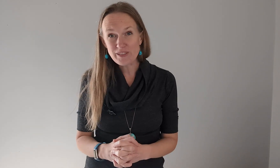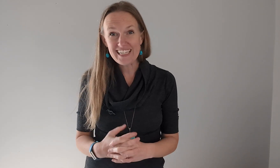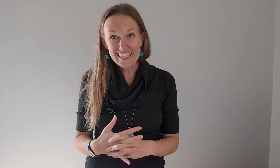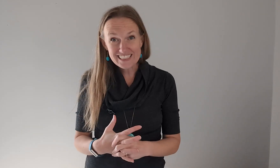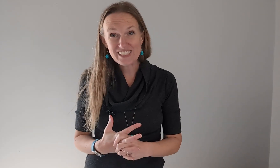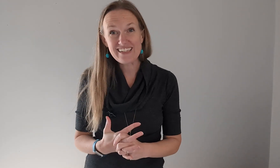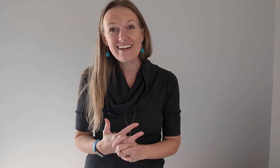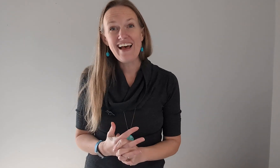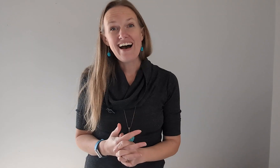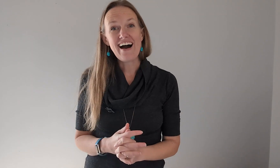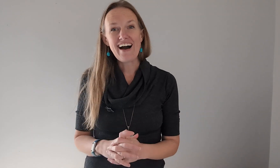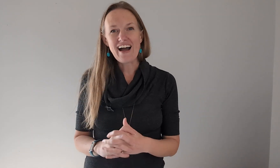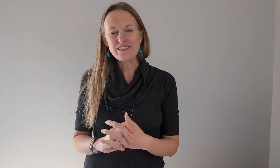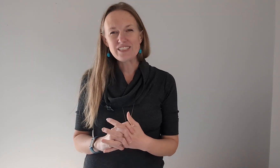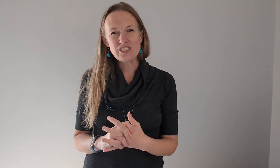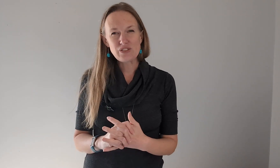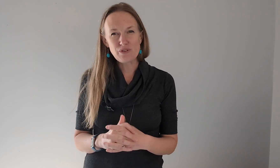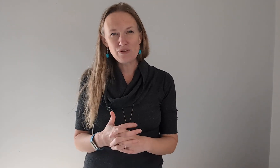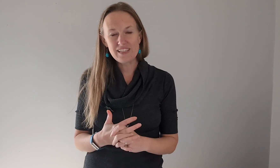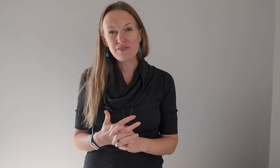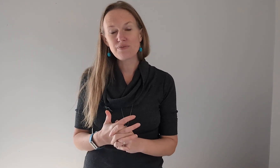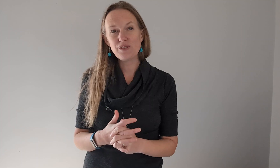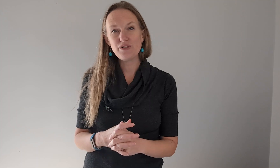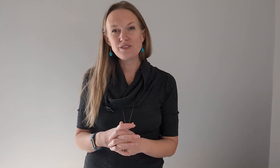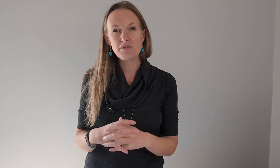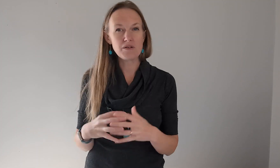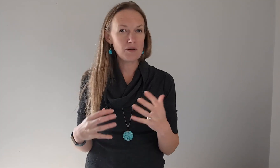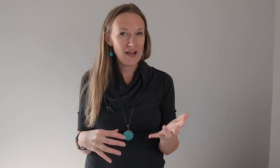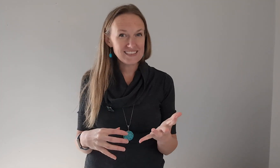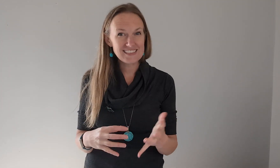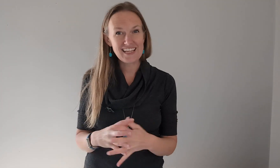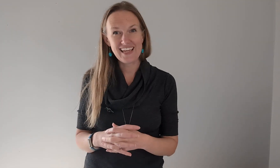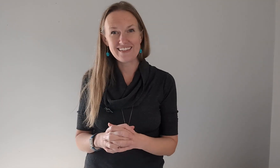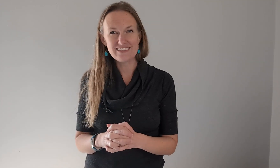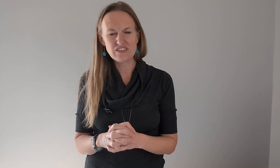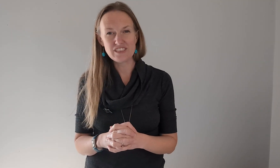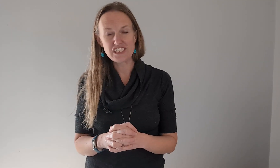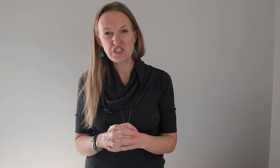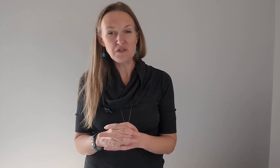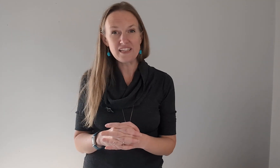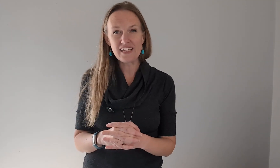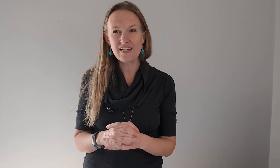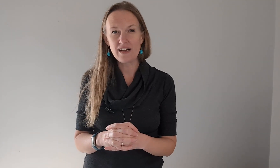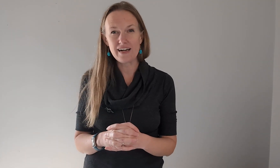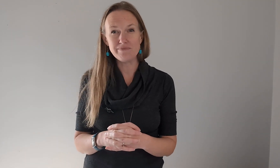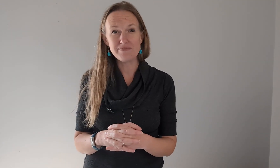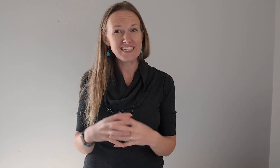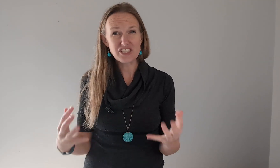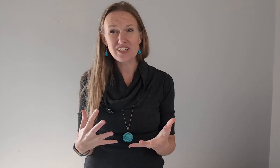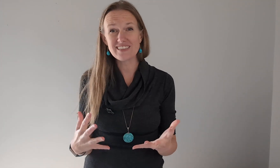approaching Easter, I was scrolling through some of the requests and also just Googling Easter songs